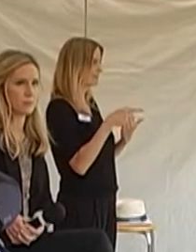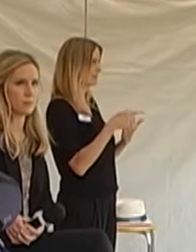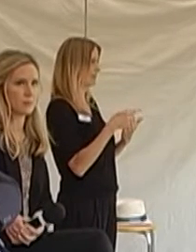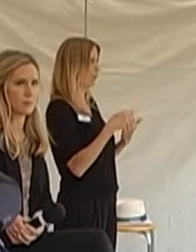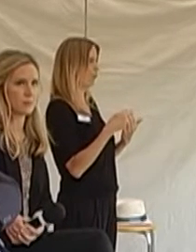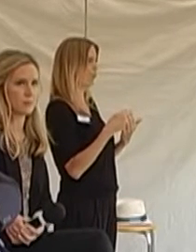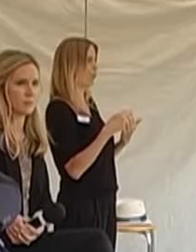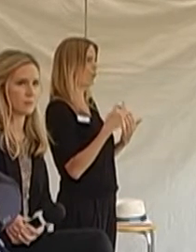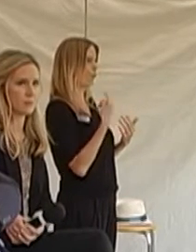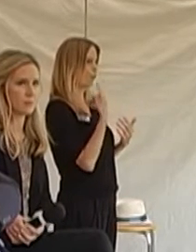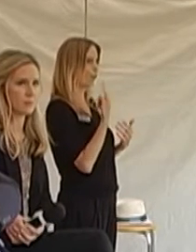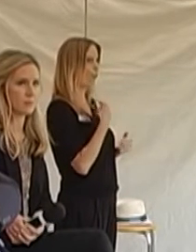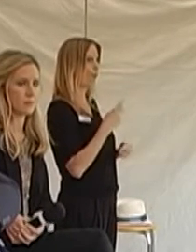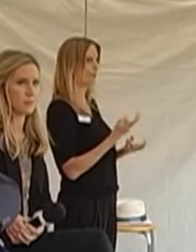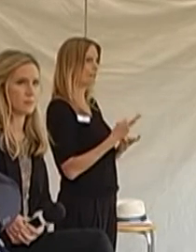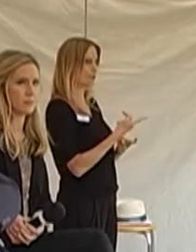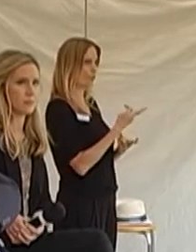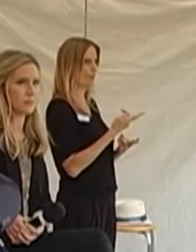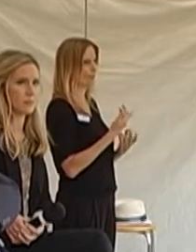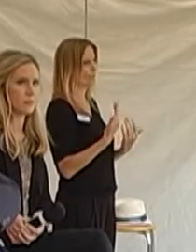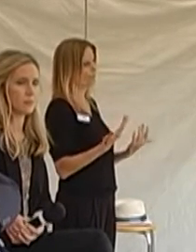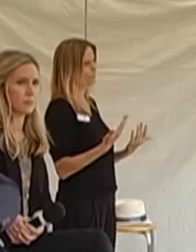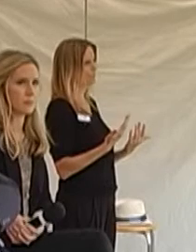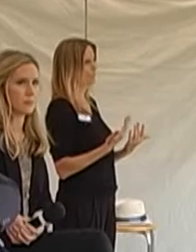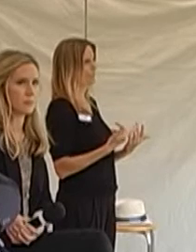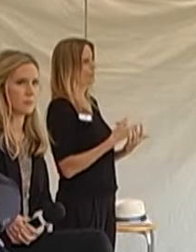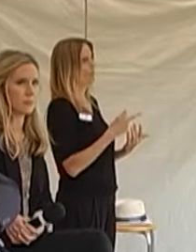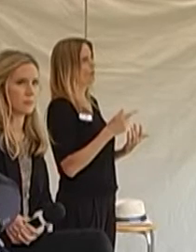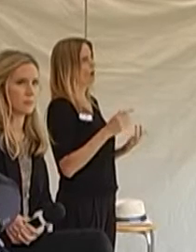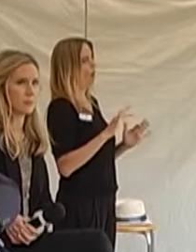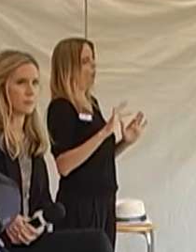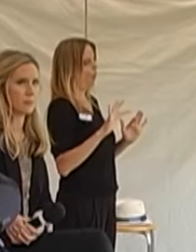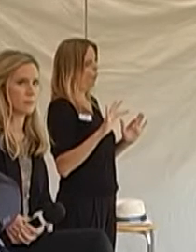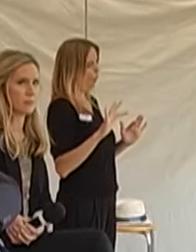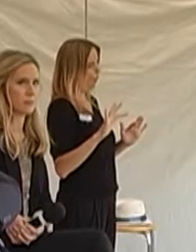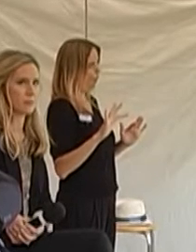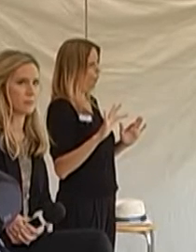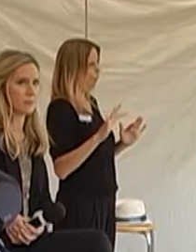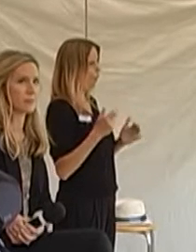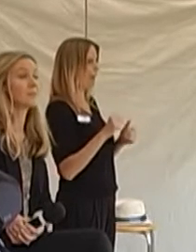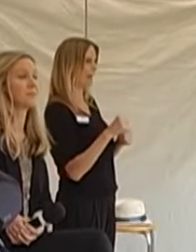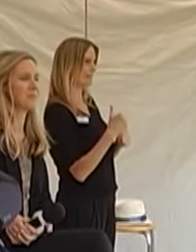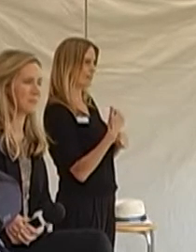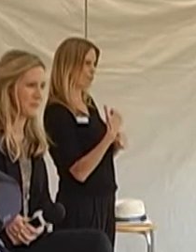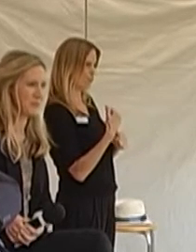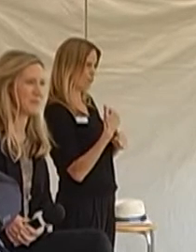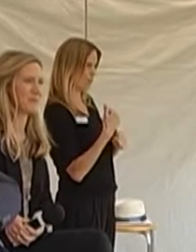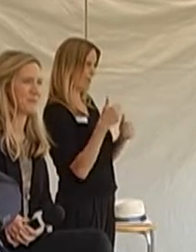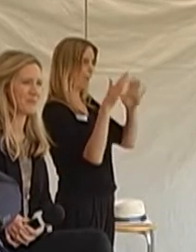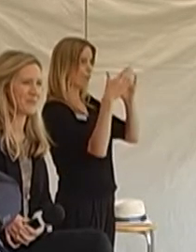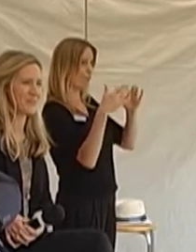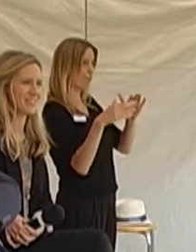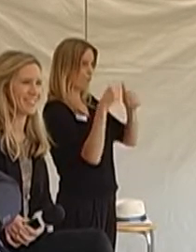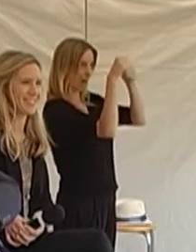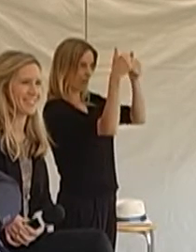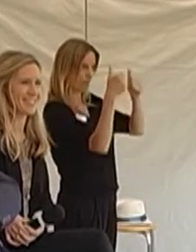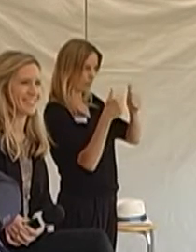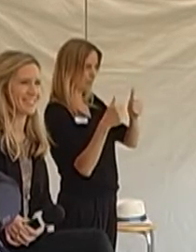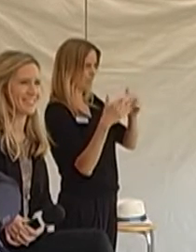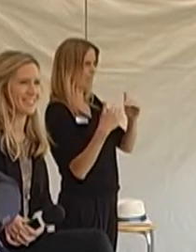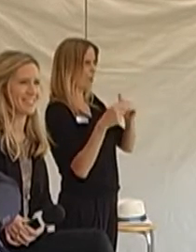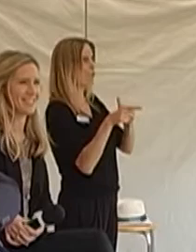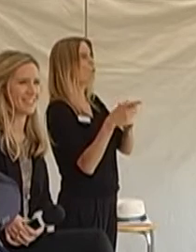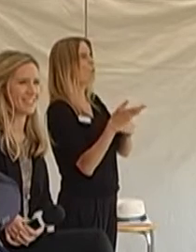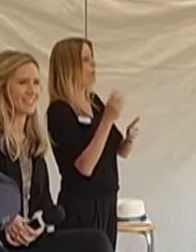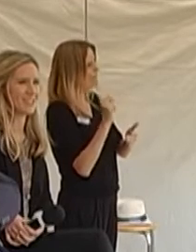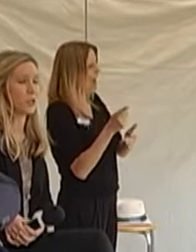different types of thinking has been about whether or not to put candles on Christmas trees. So if you're less receptive